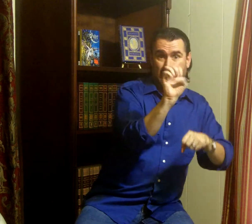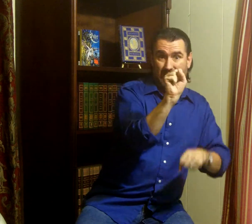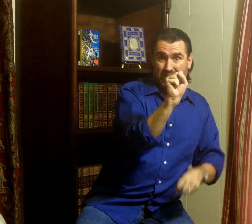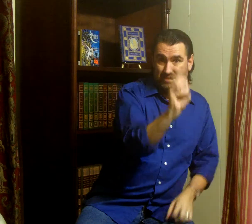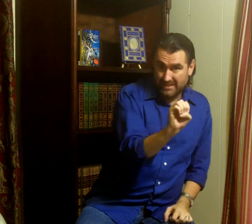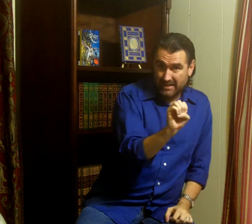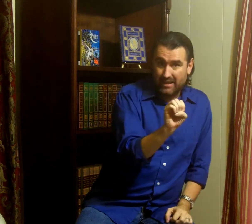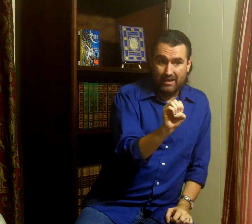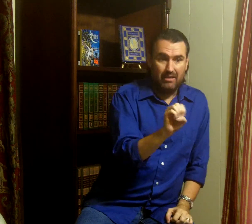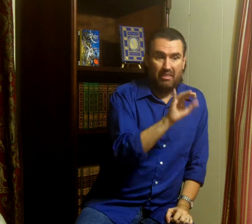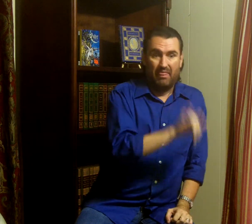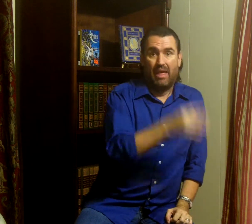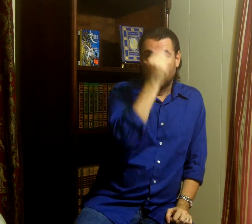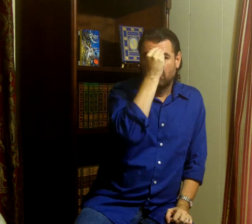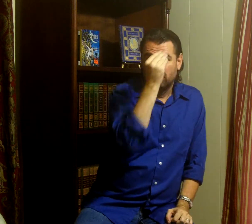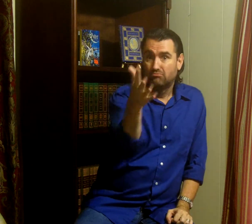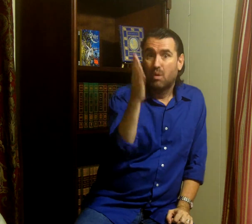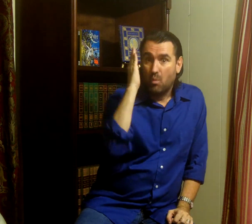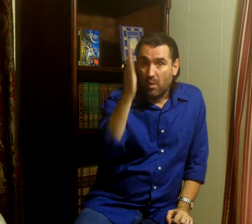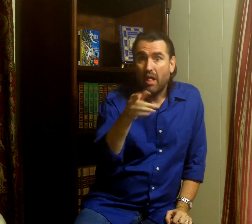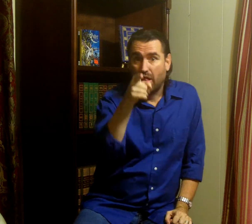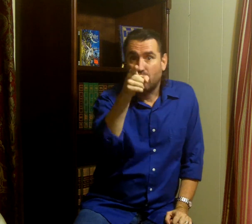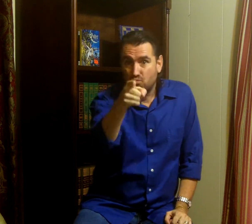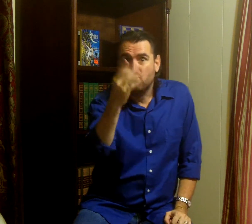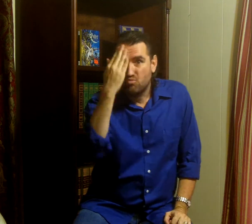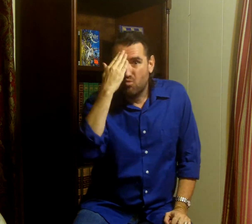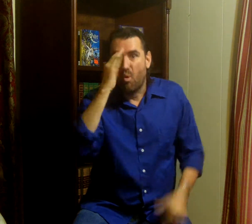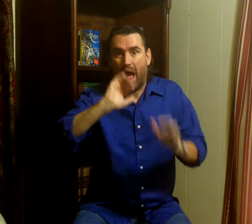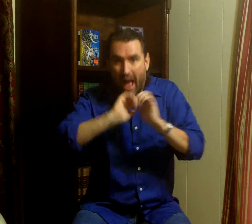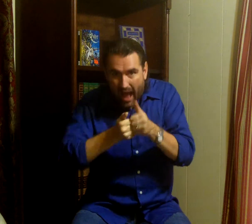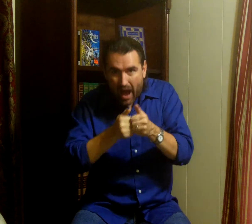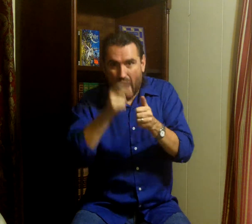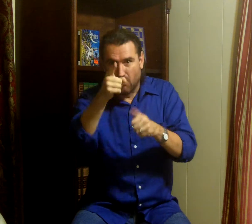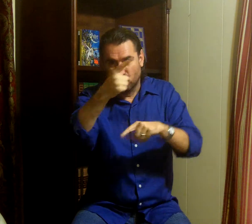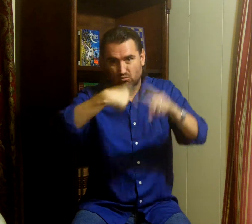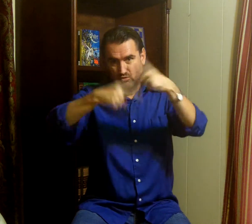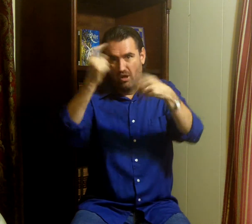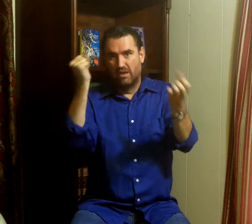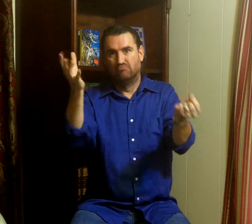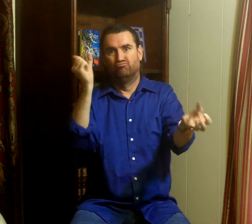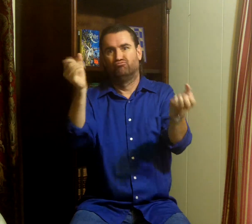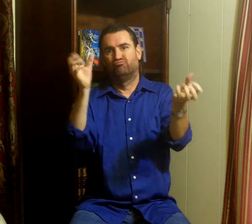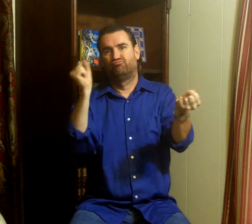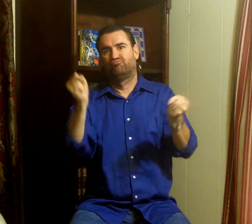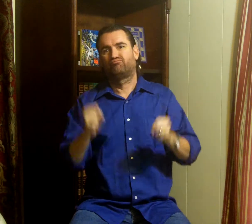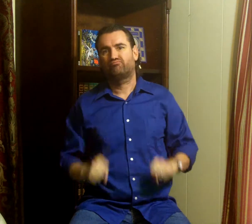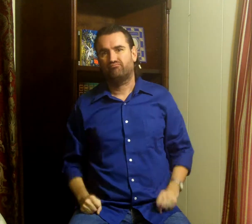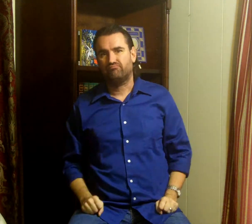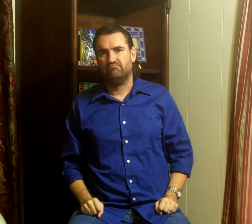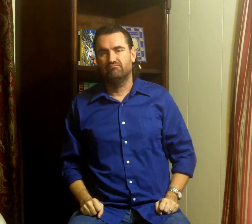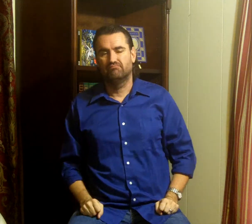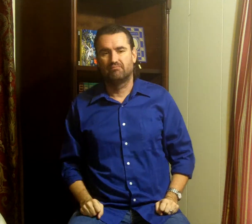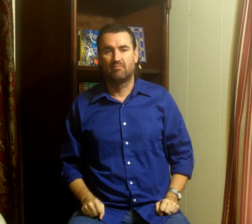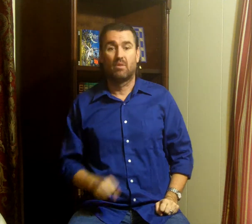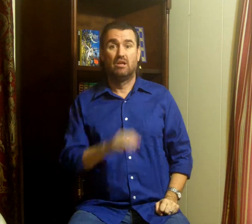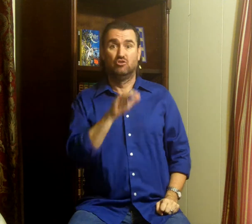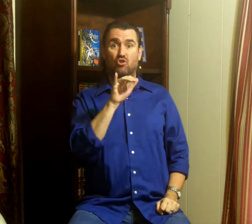I'll talk about in a second, is the feedback can help you determine how to improve and how to get